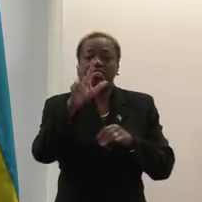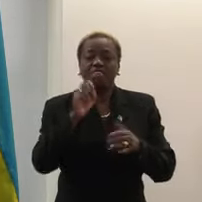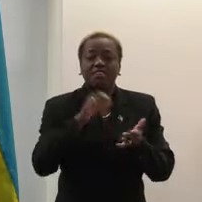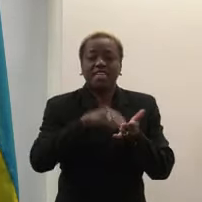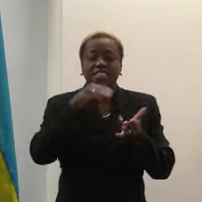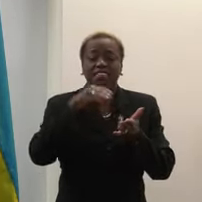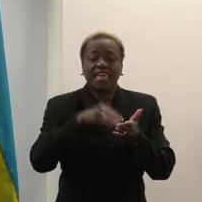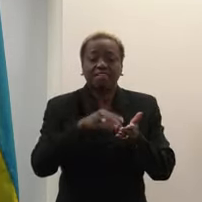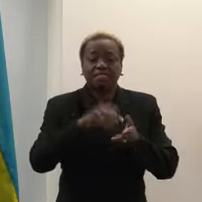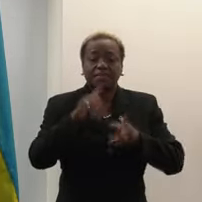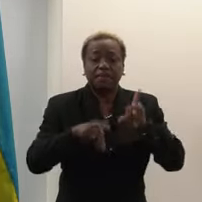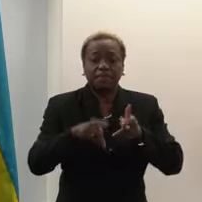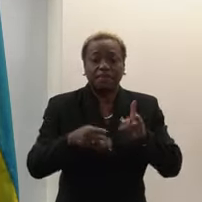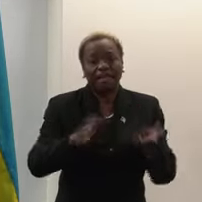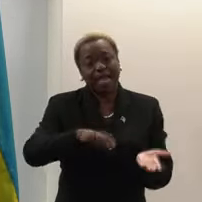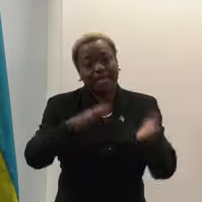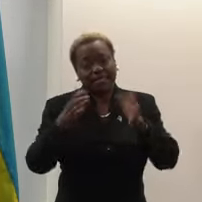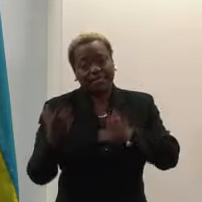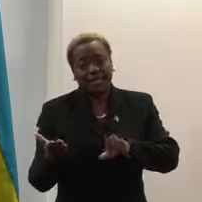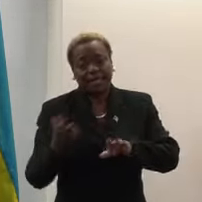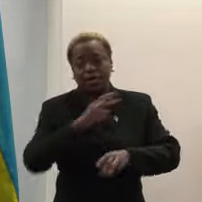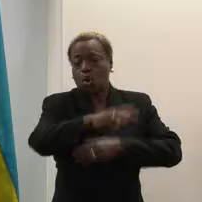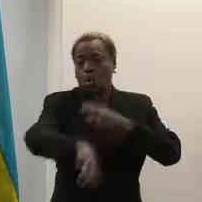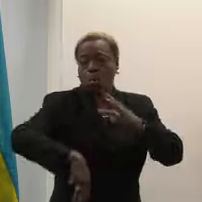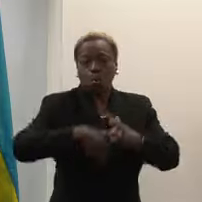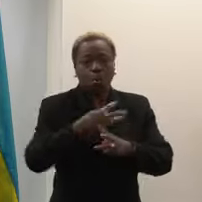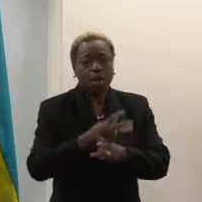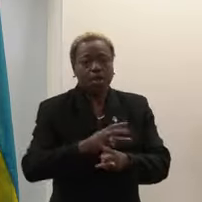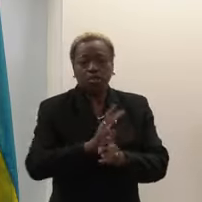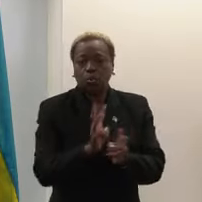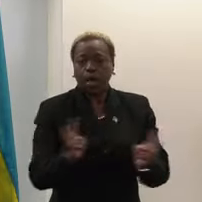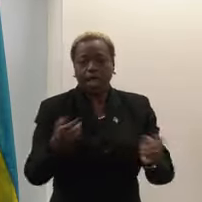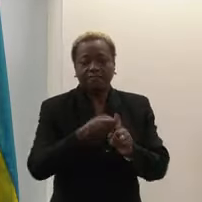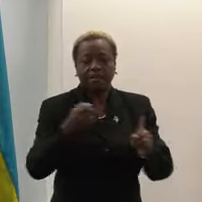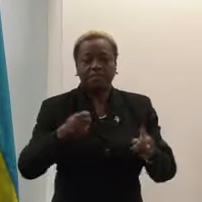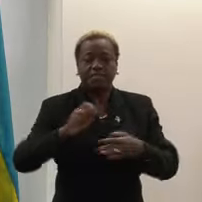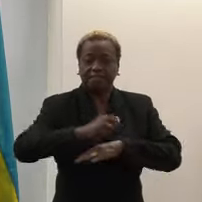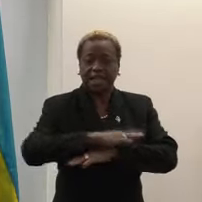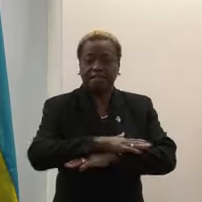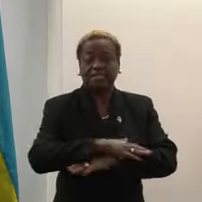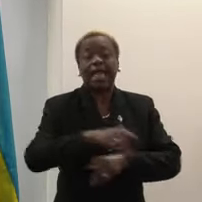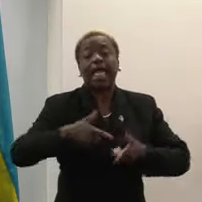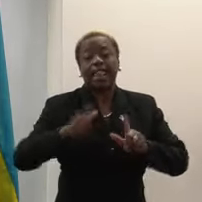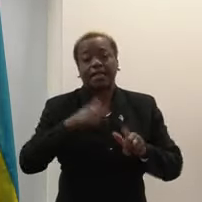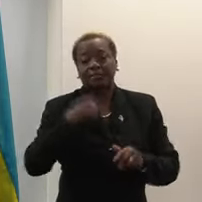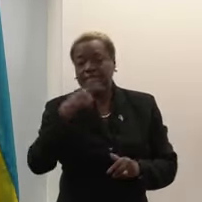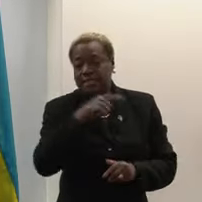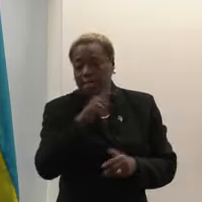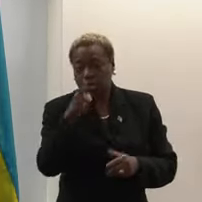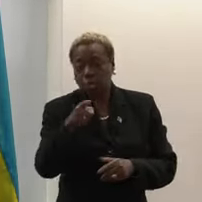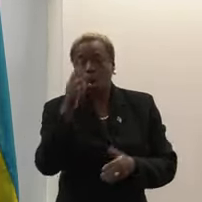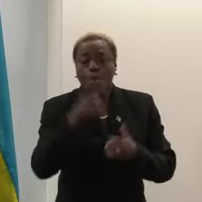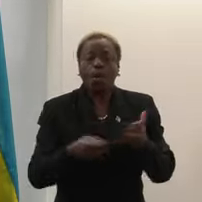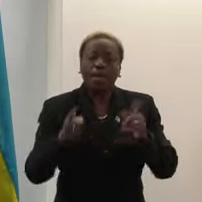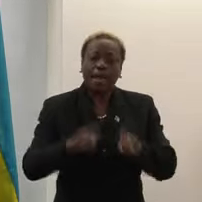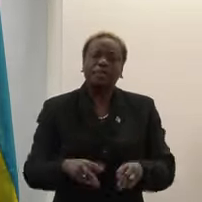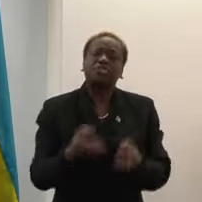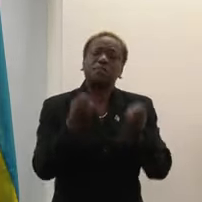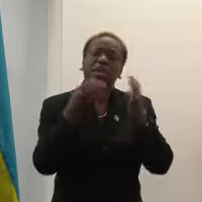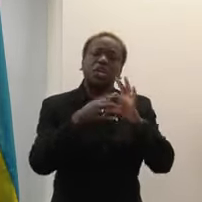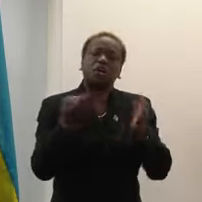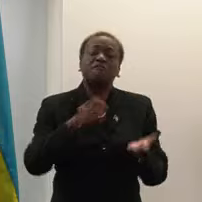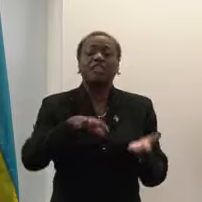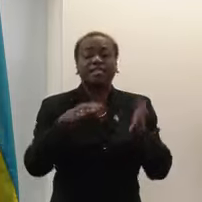people have died worldwide from this virus. And let me tell you what happened to many of the